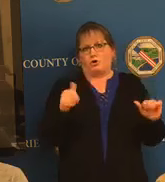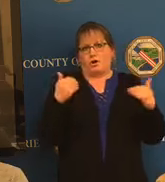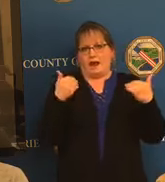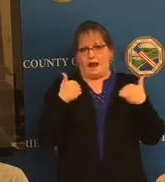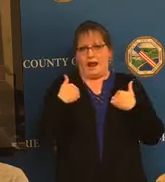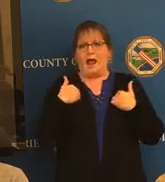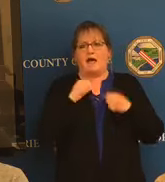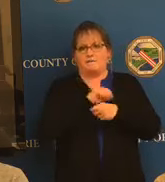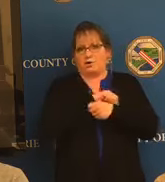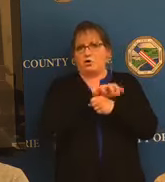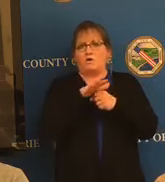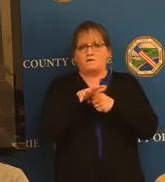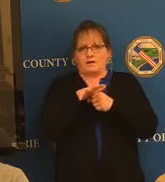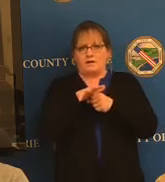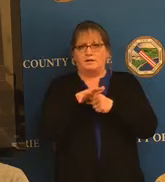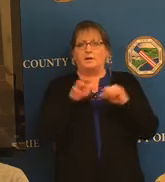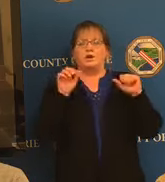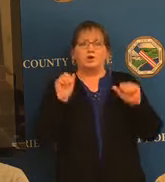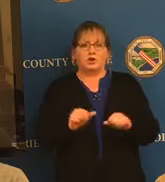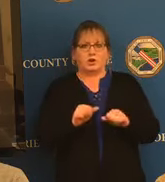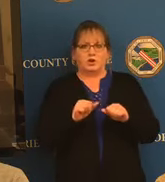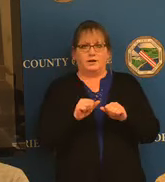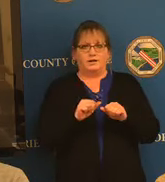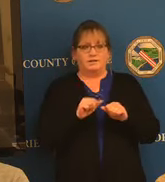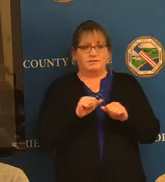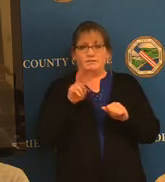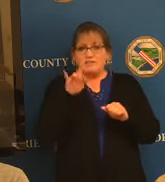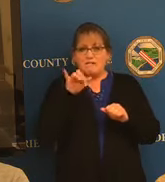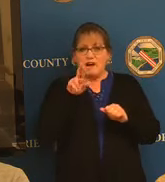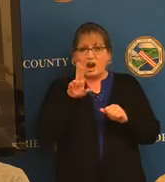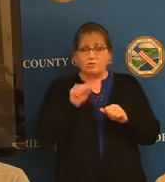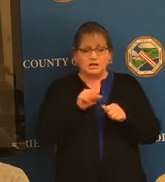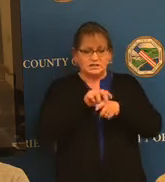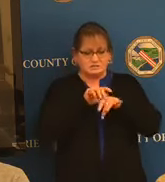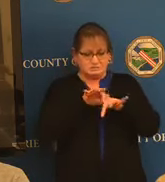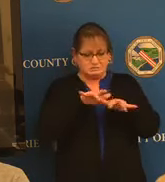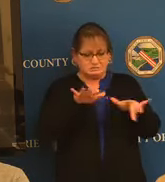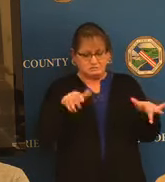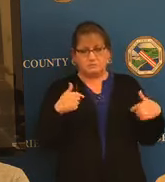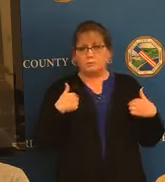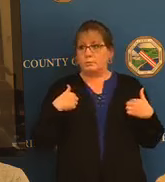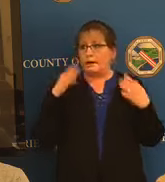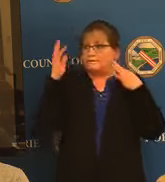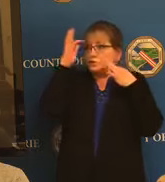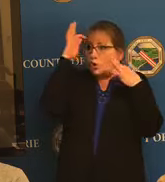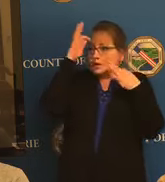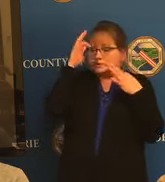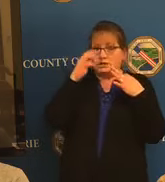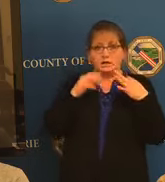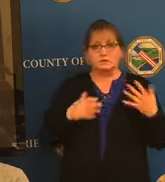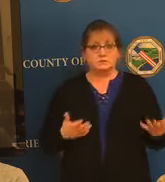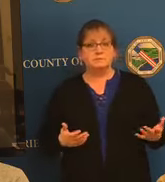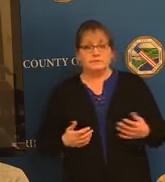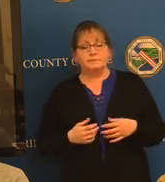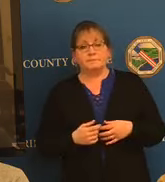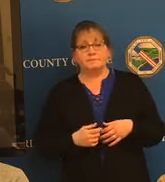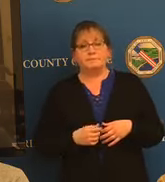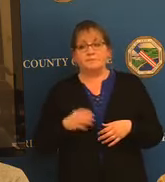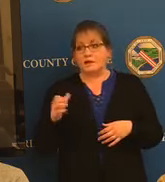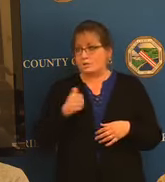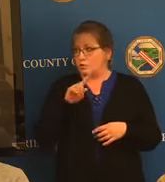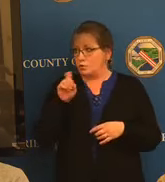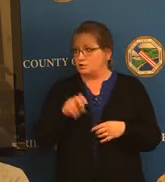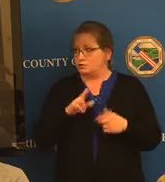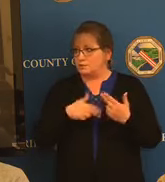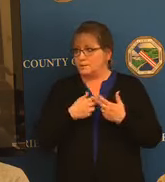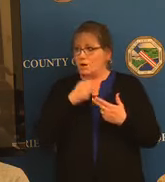have COVID-19 and could be shedding virus, and they would have no idea of knowing it. Okay, and other questions